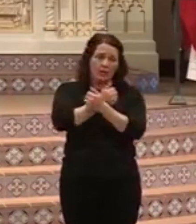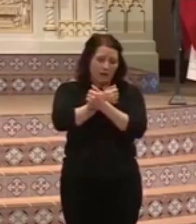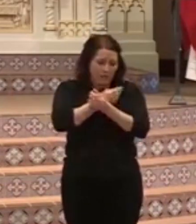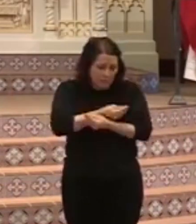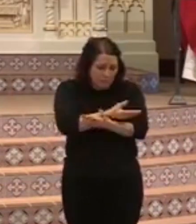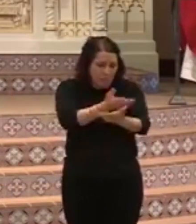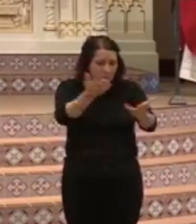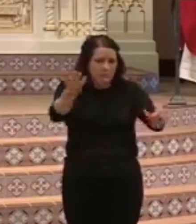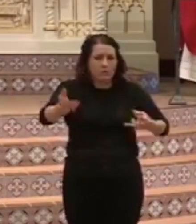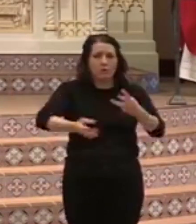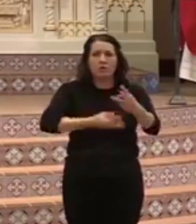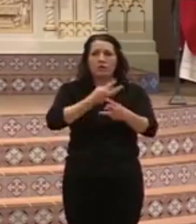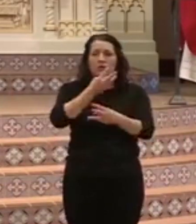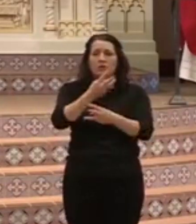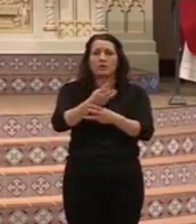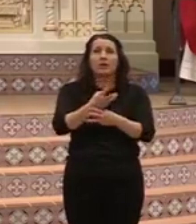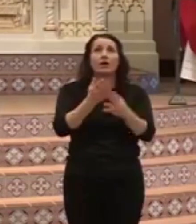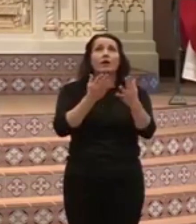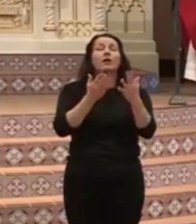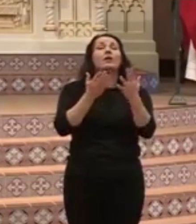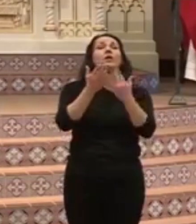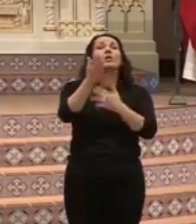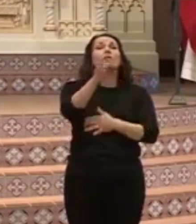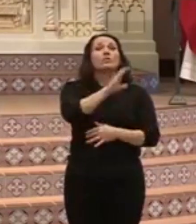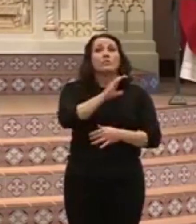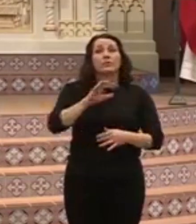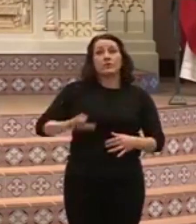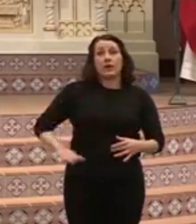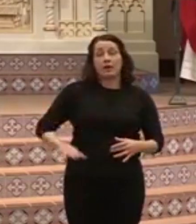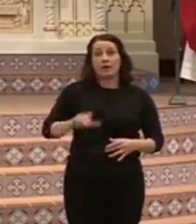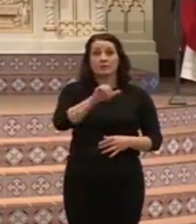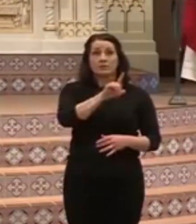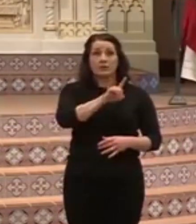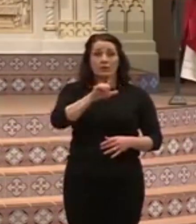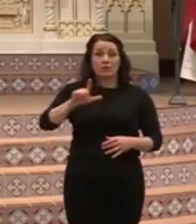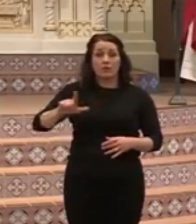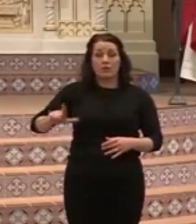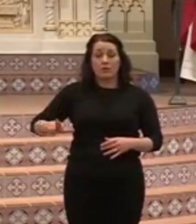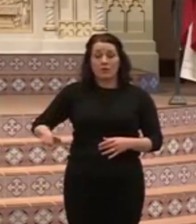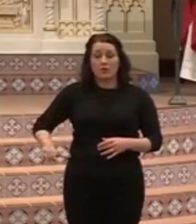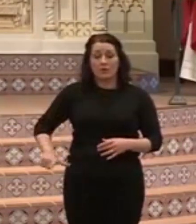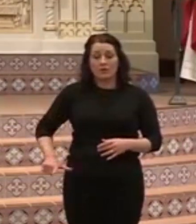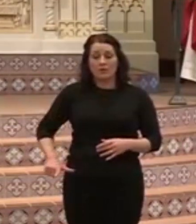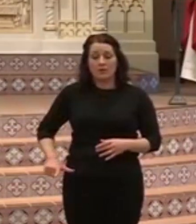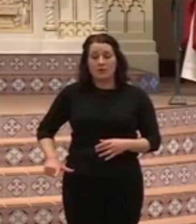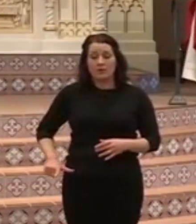world. Through Christ our Lord.